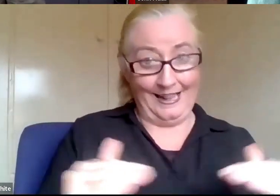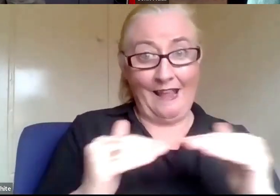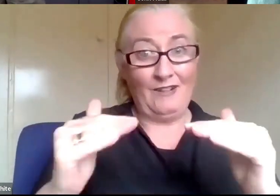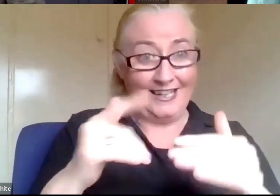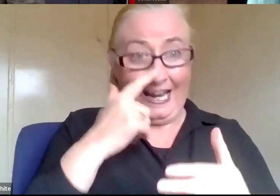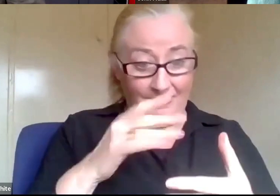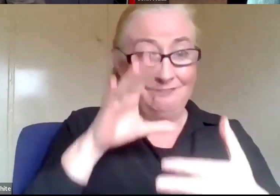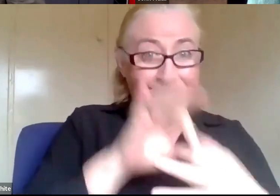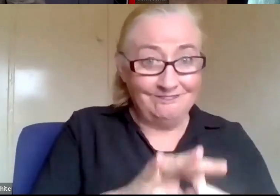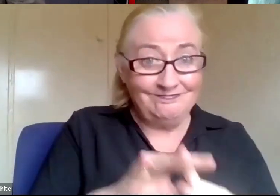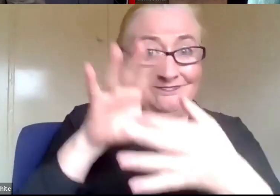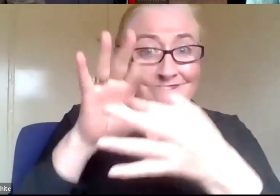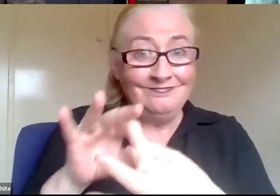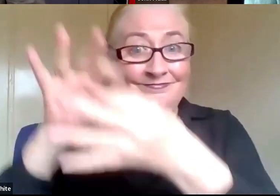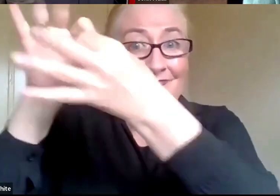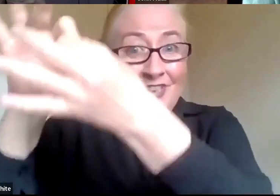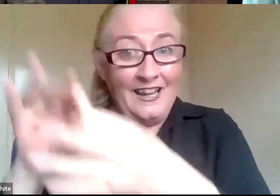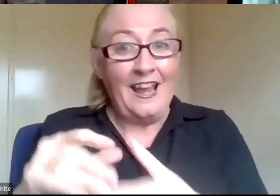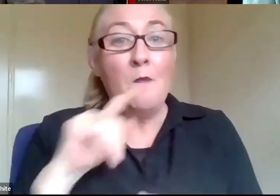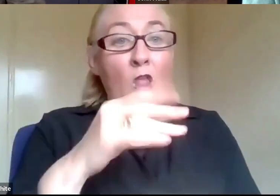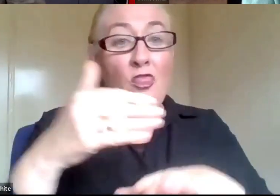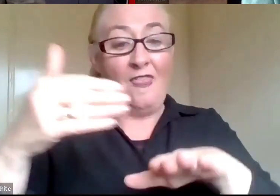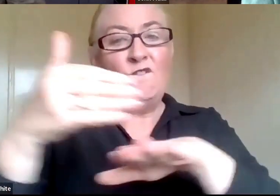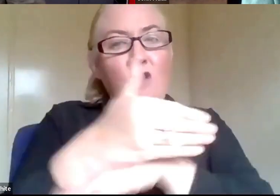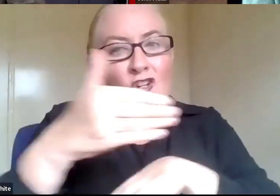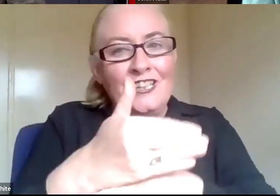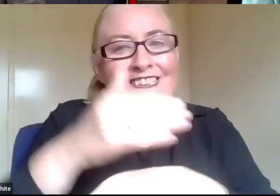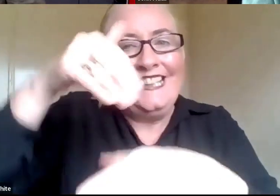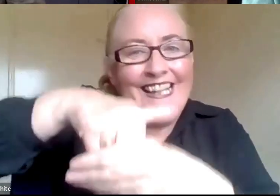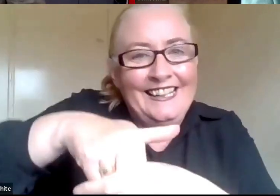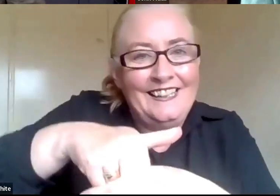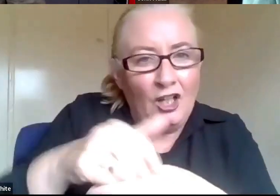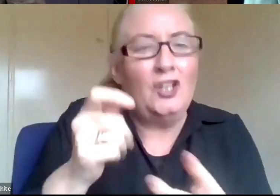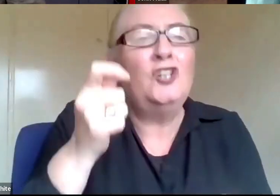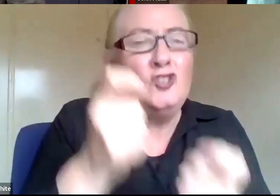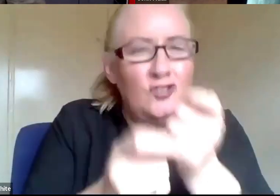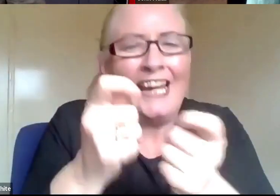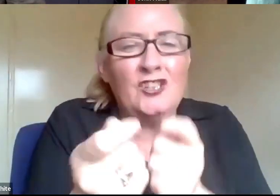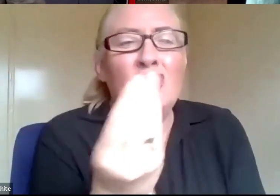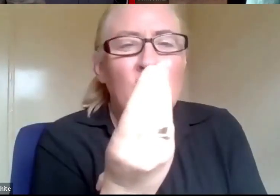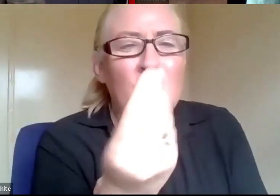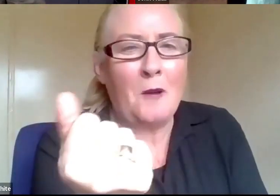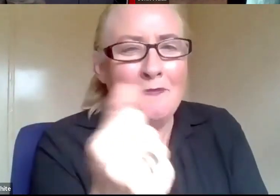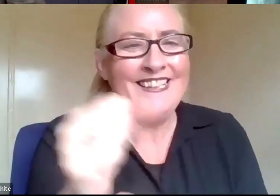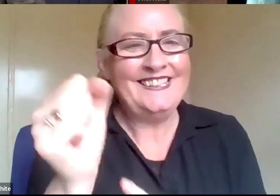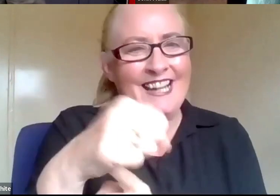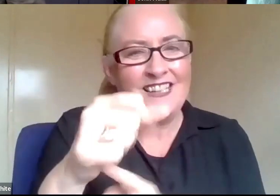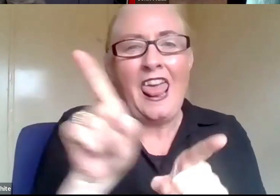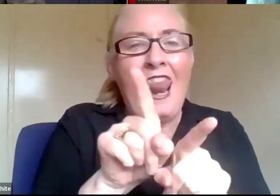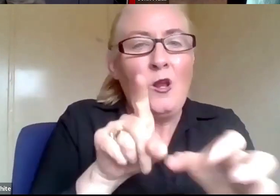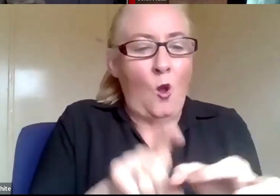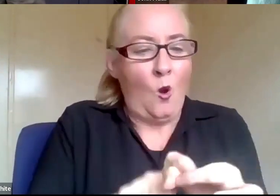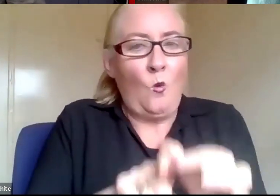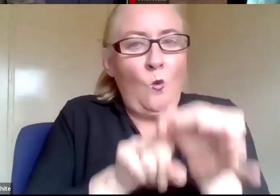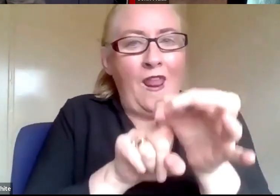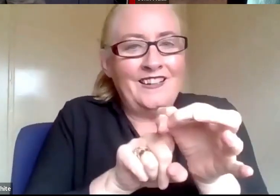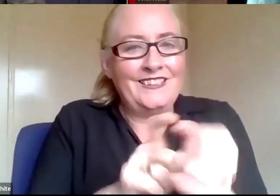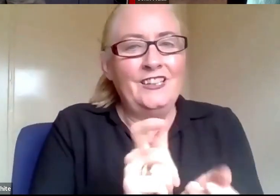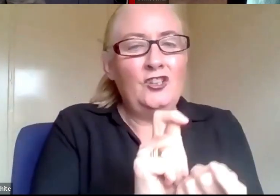the qualities change. And we have mapped out those changes and now can